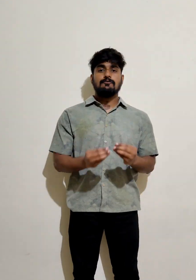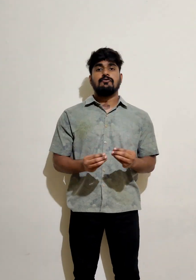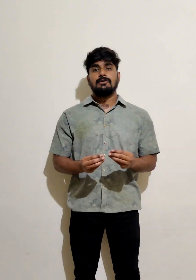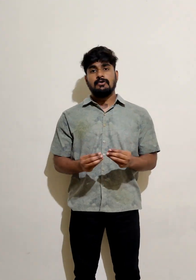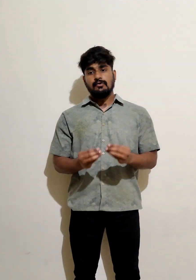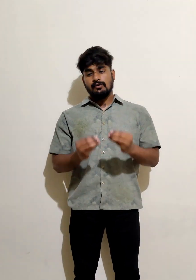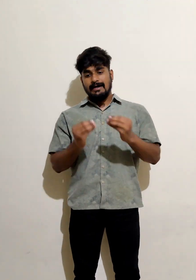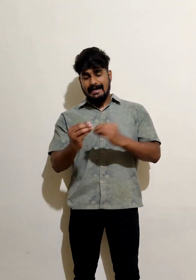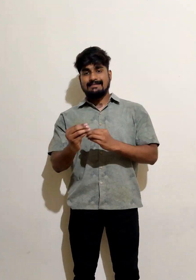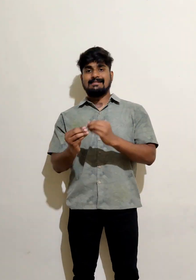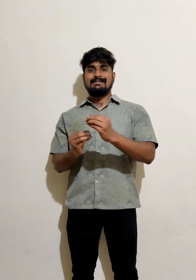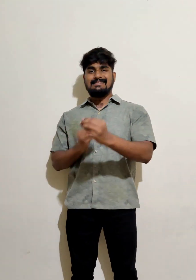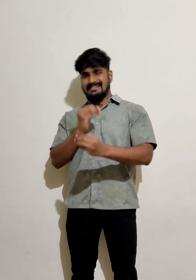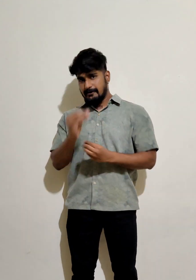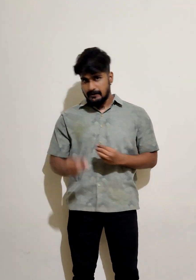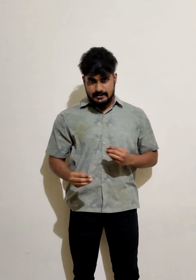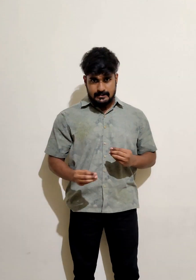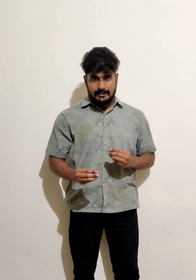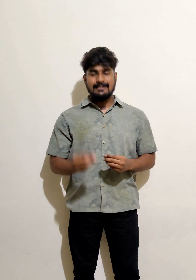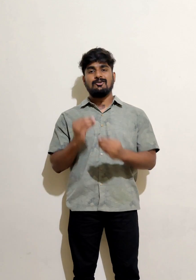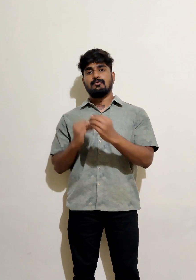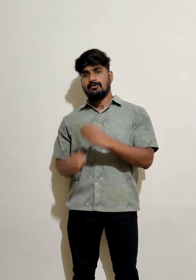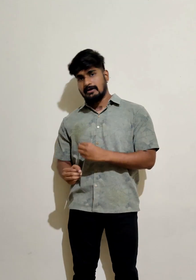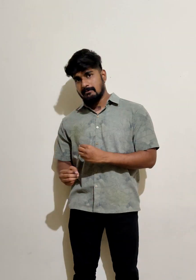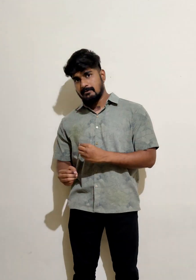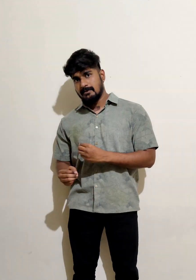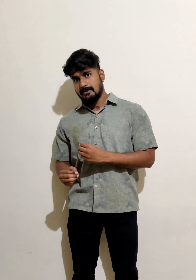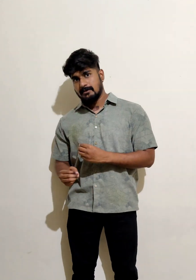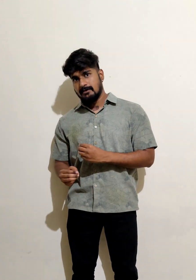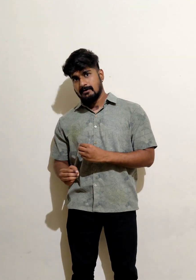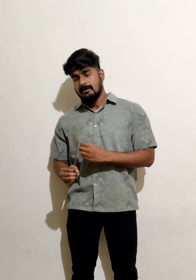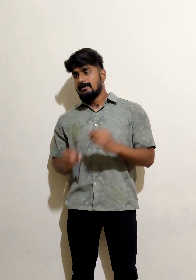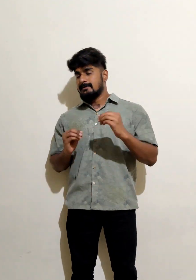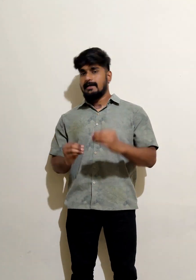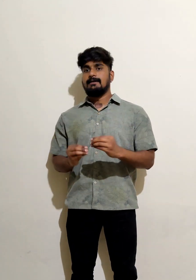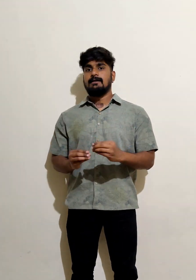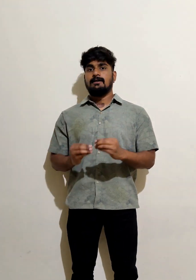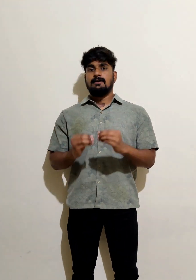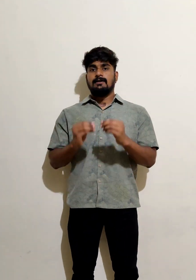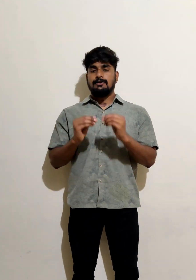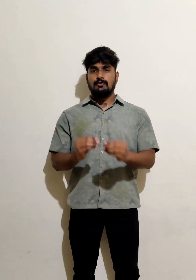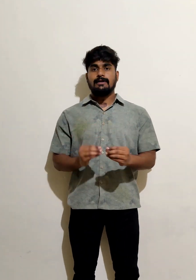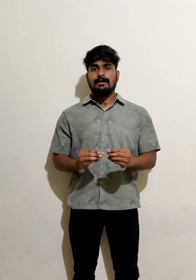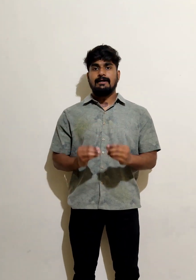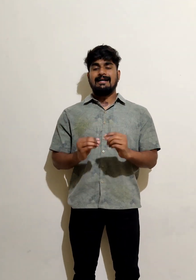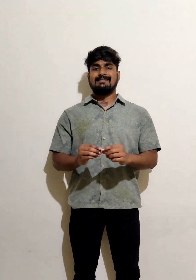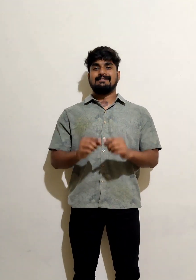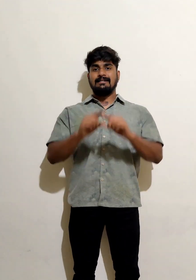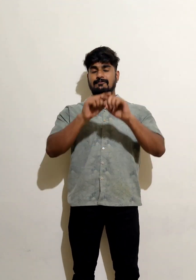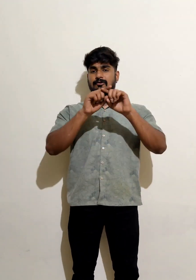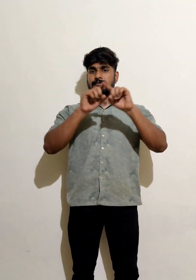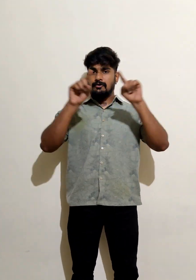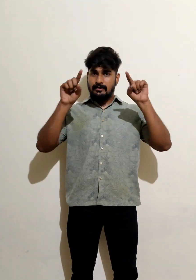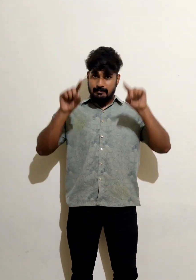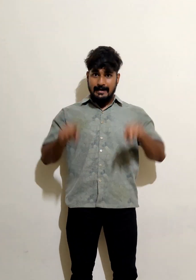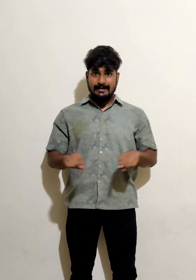you want to access these keywords in your program, then you can access it from your